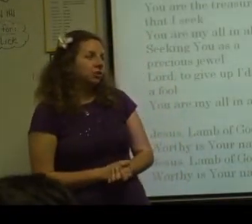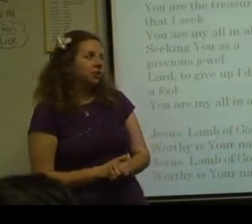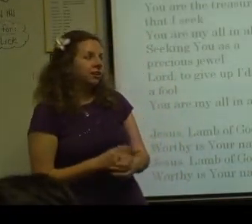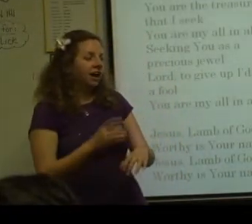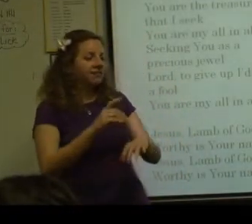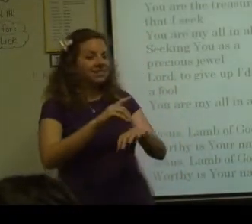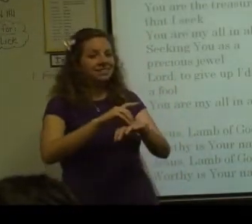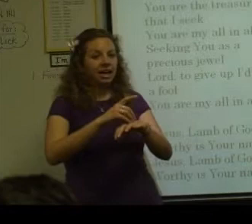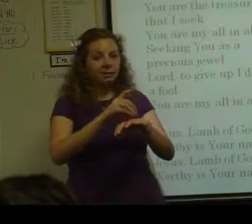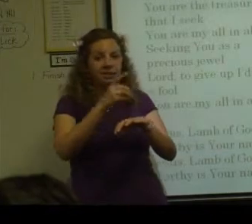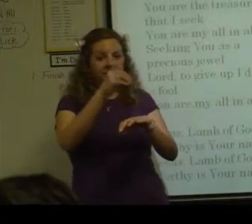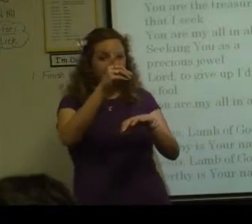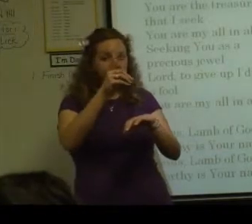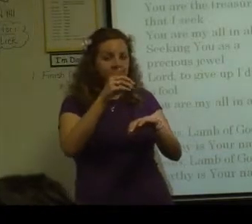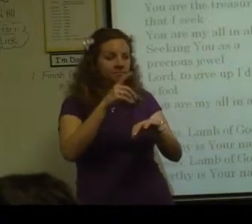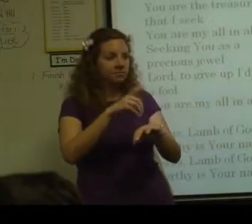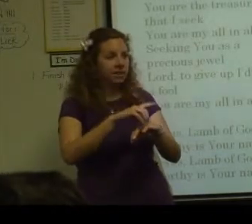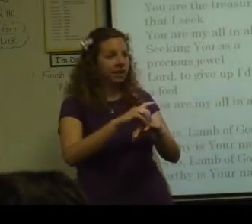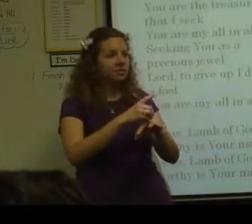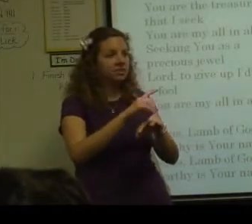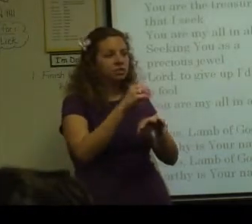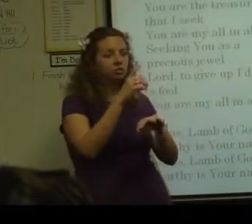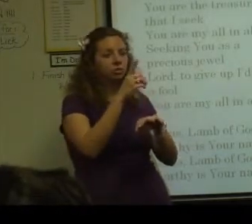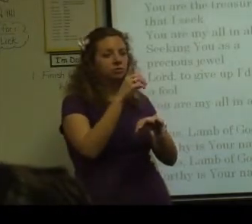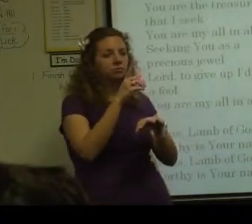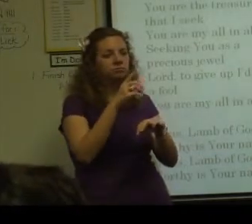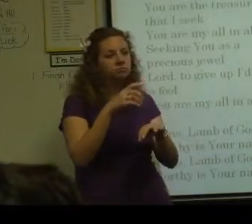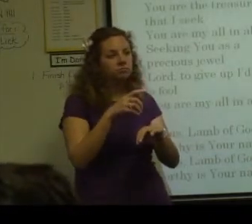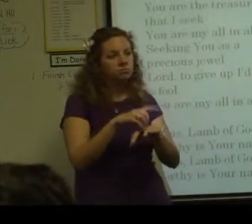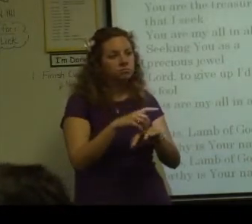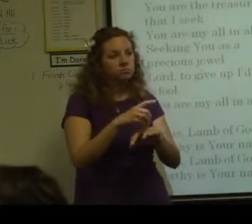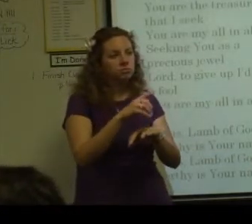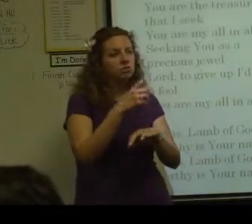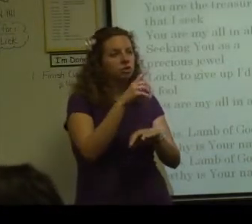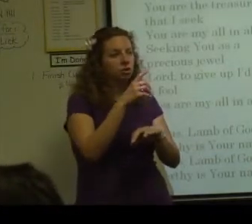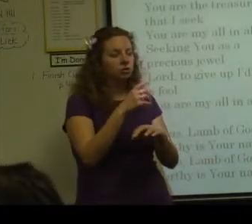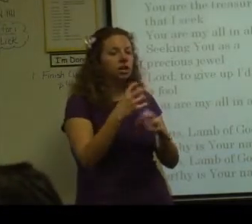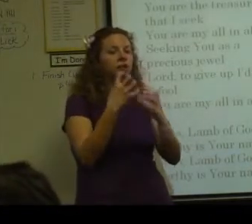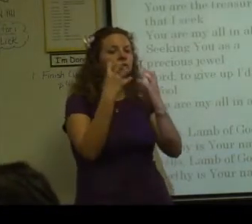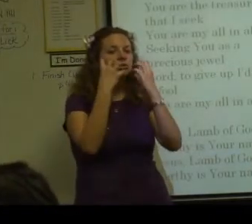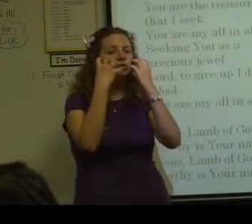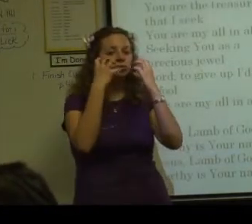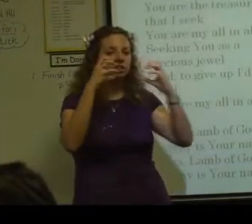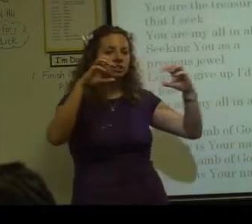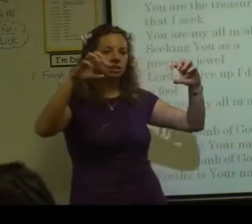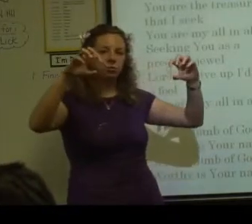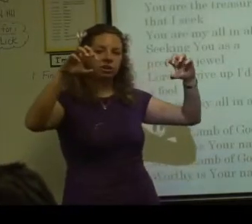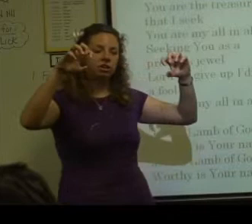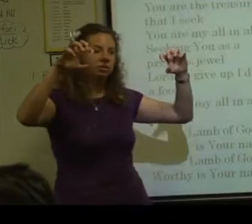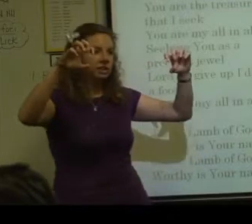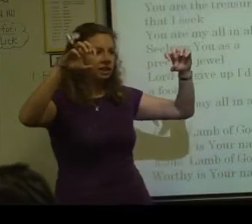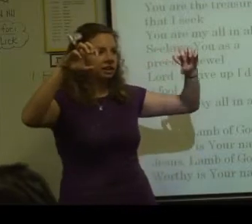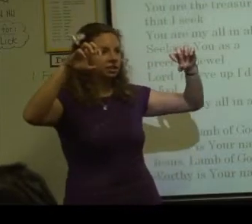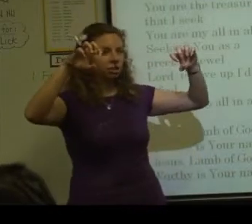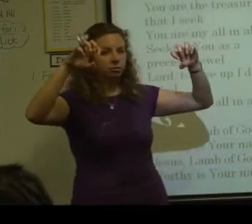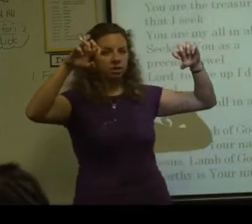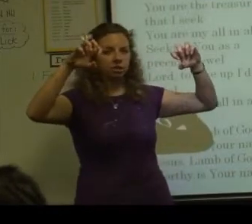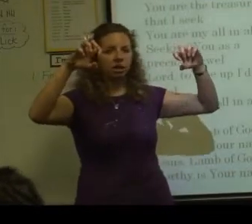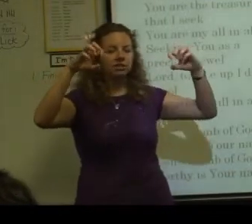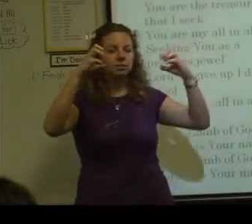Jewel, I've seen diamond. I haven't seen jewel. So yeah, I would just do precious. And what you're going to do is kind of like start with a claw this